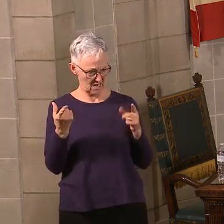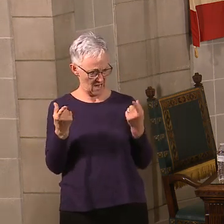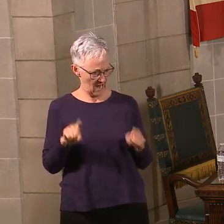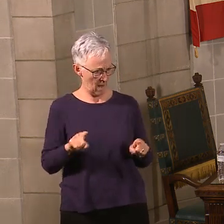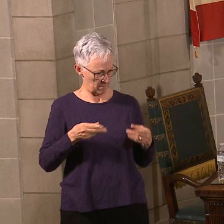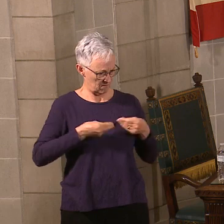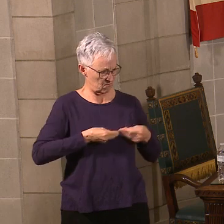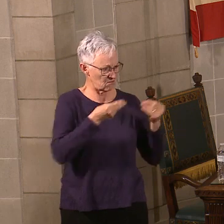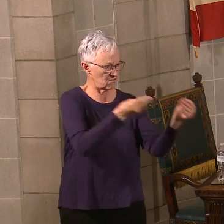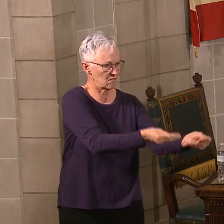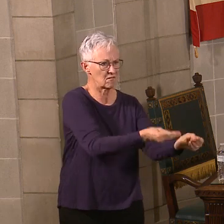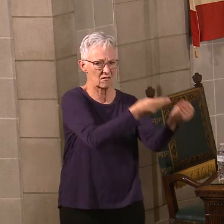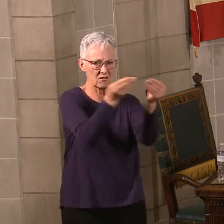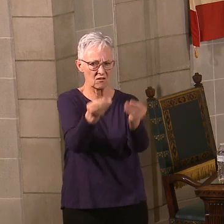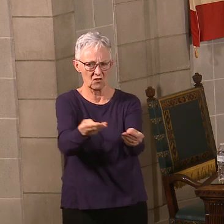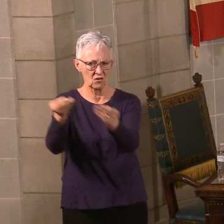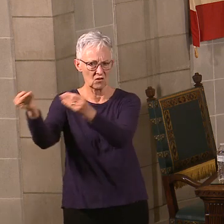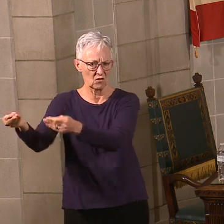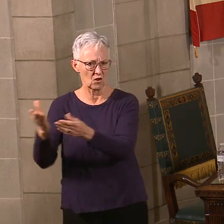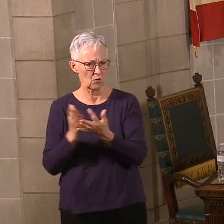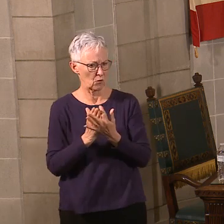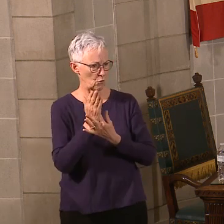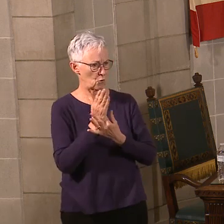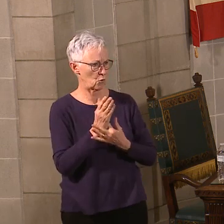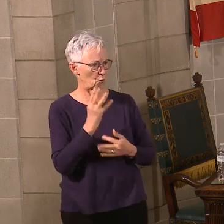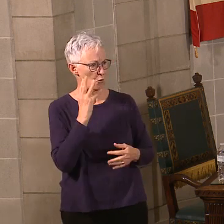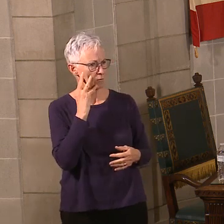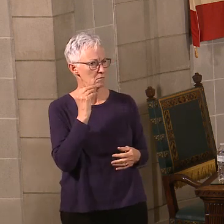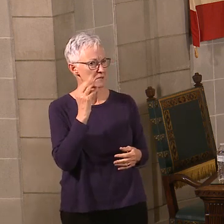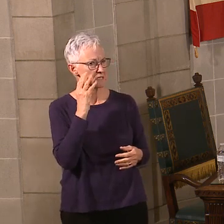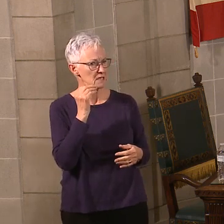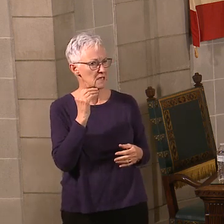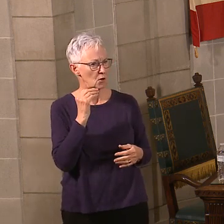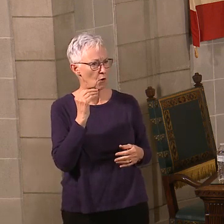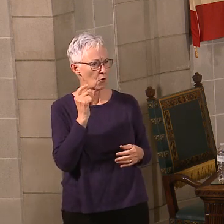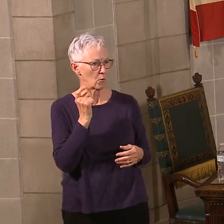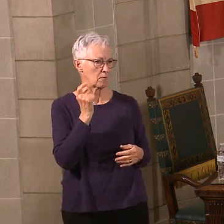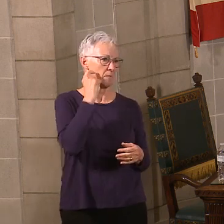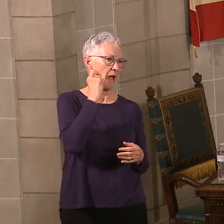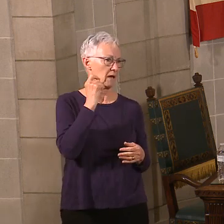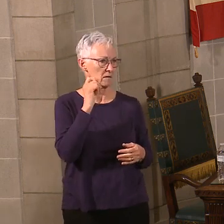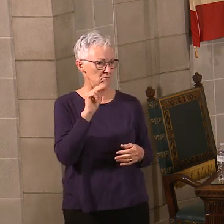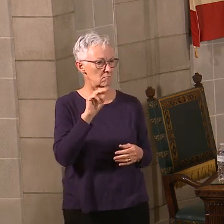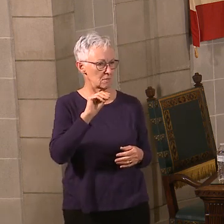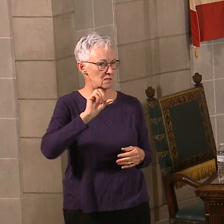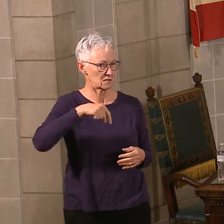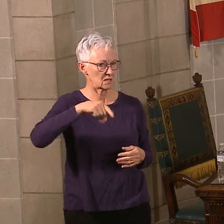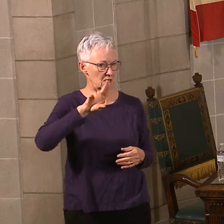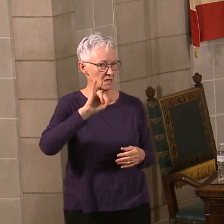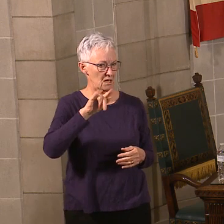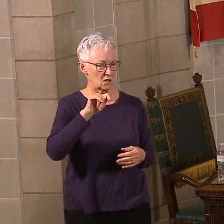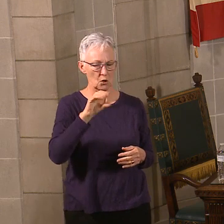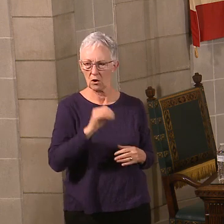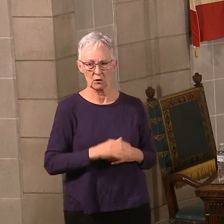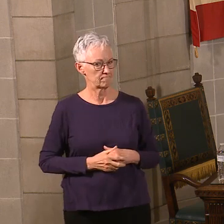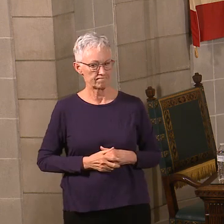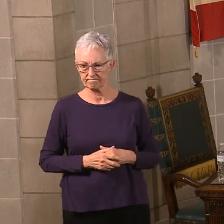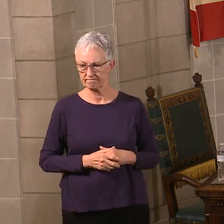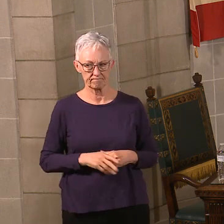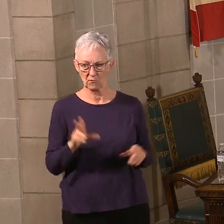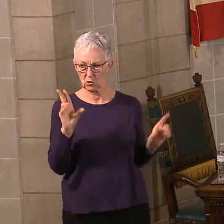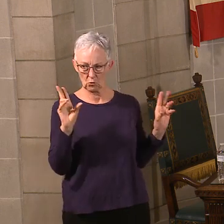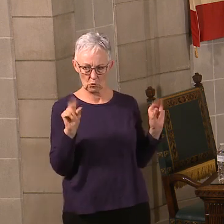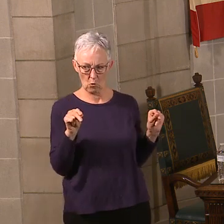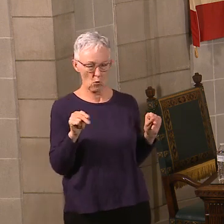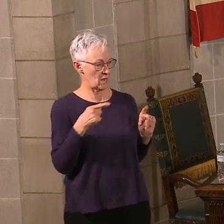Red Cross and whether or not they were checking blood to be able to see if that was going to test positive for coronavirus. Coronavirus is a respiratory disease